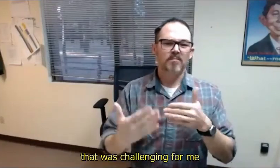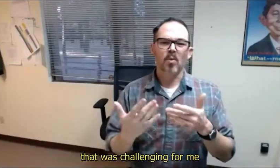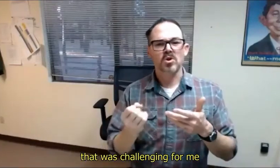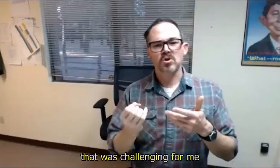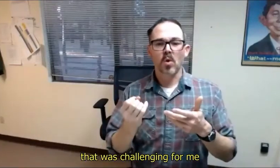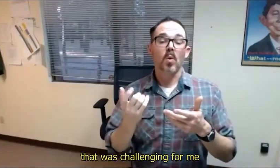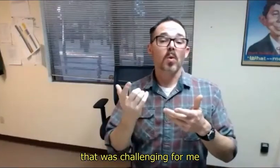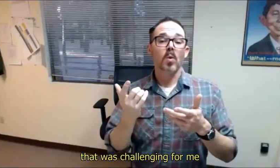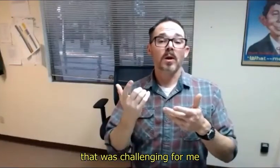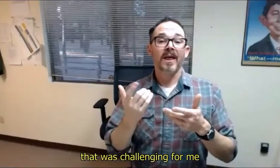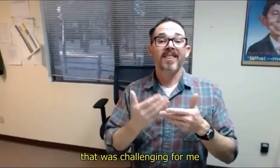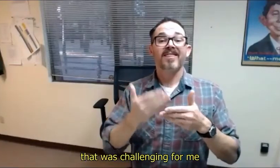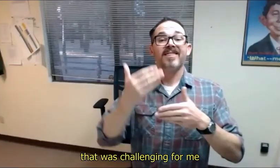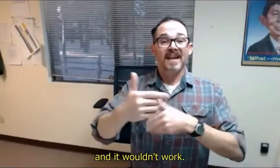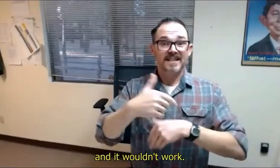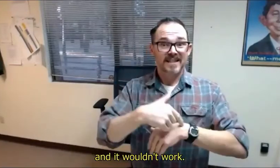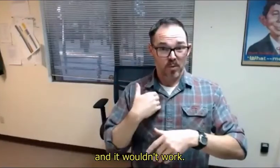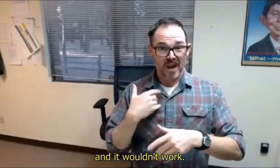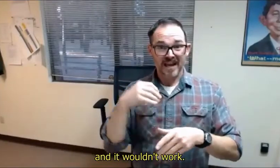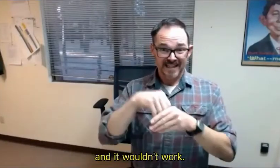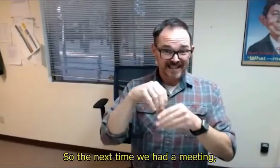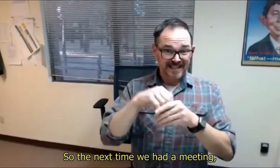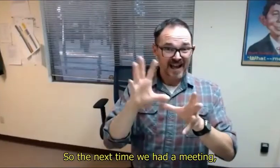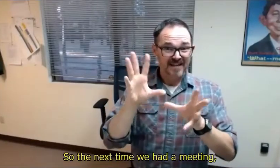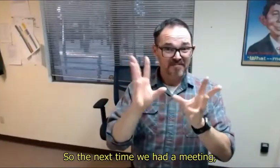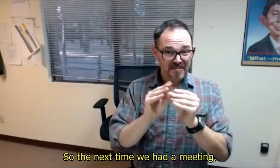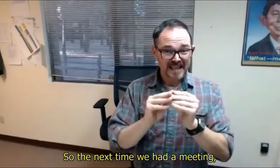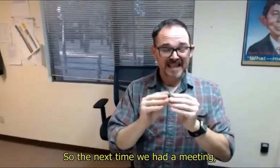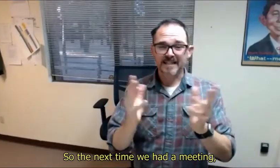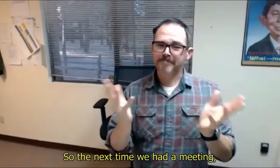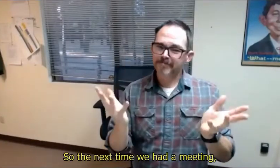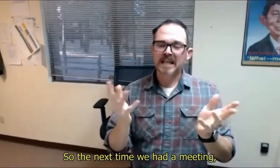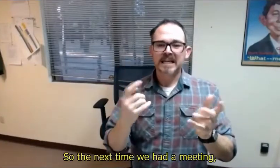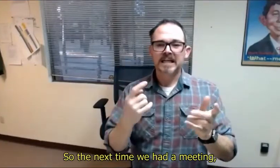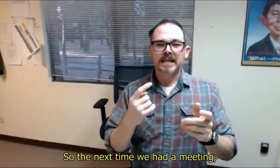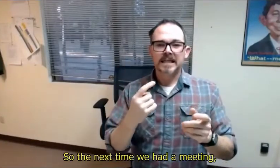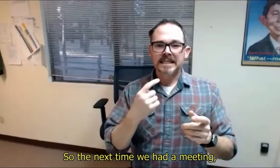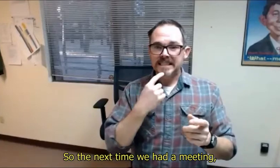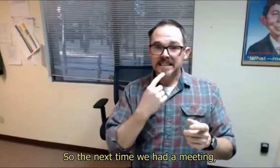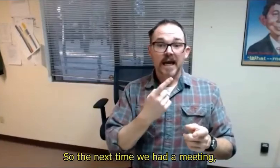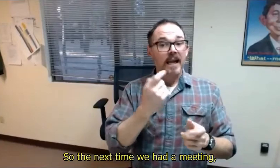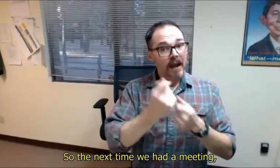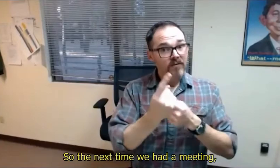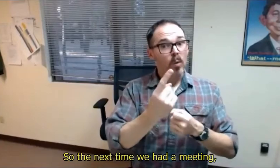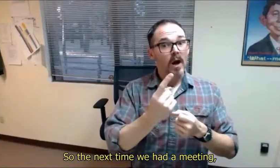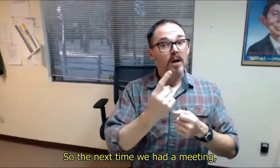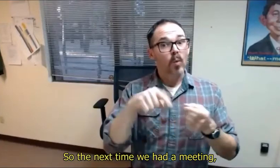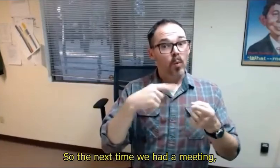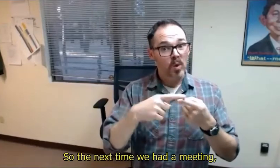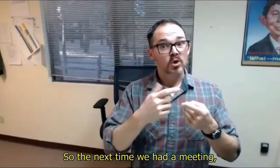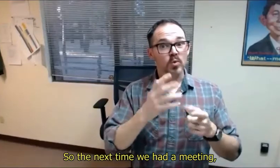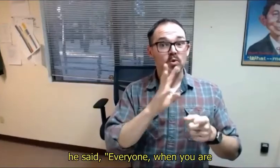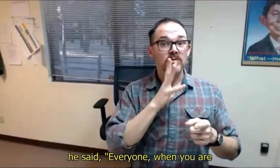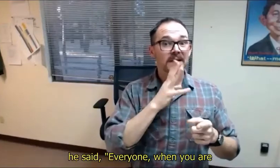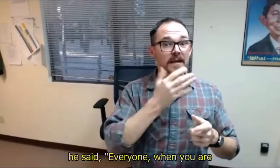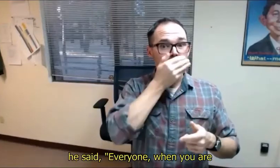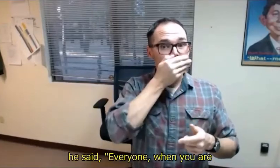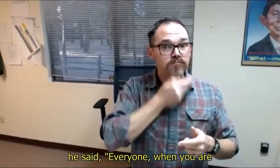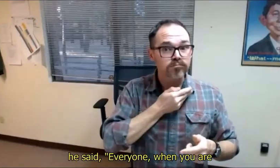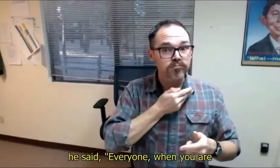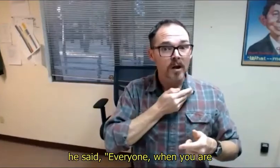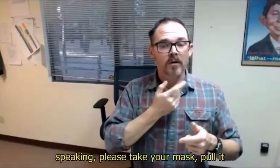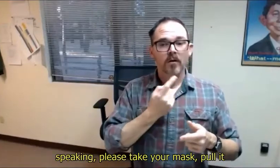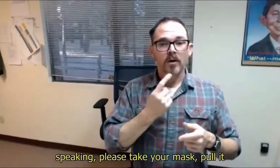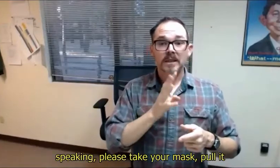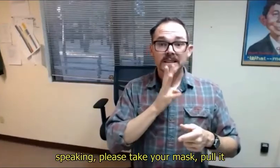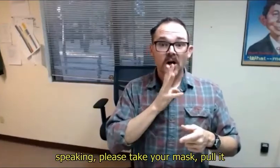was challenging for me and it wouldn't work. So the next time we had a meeting, he said,